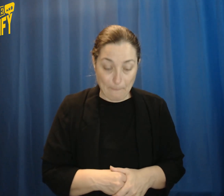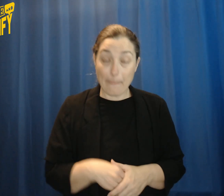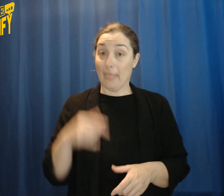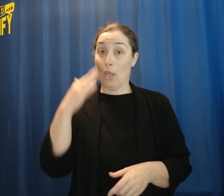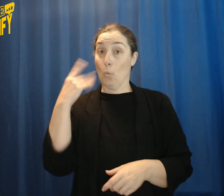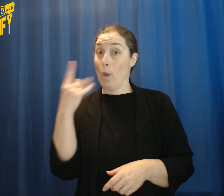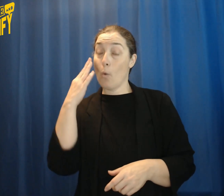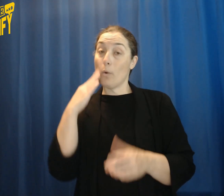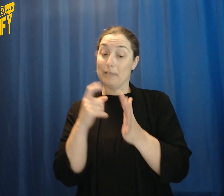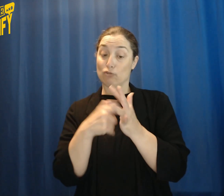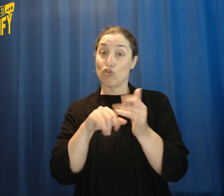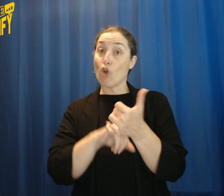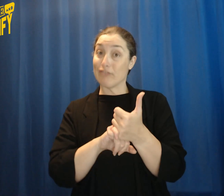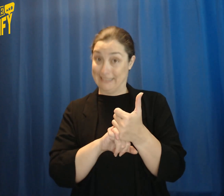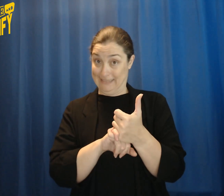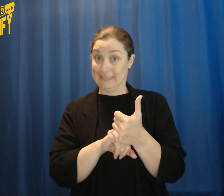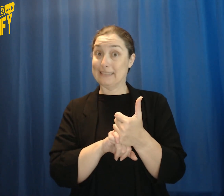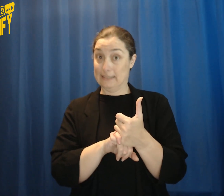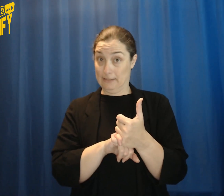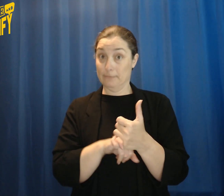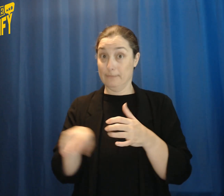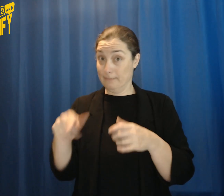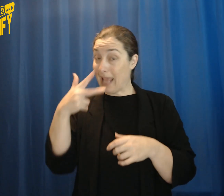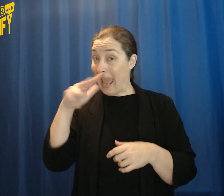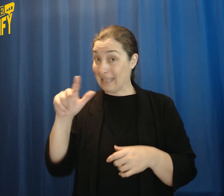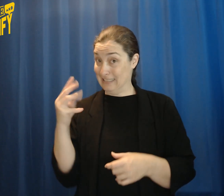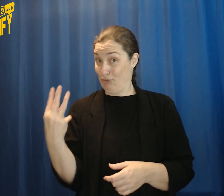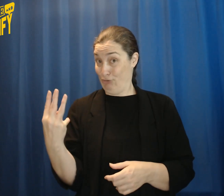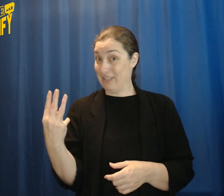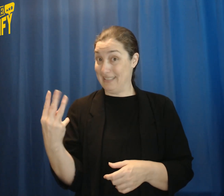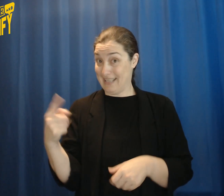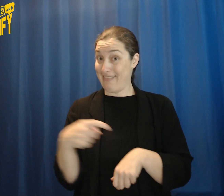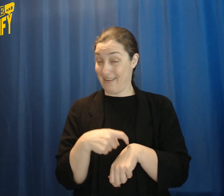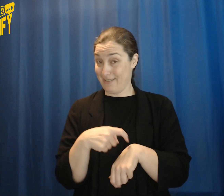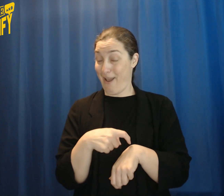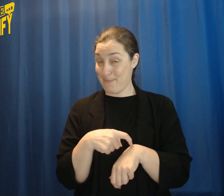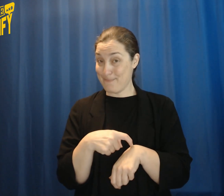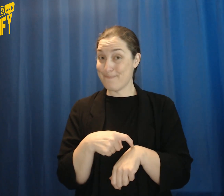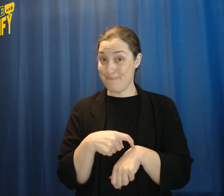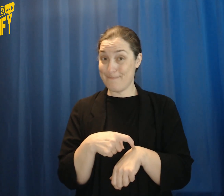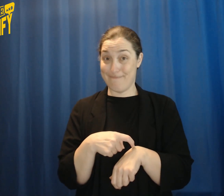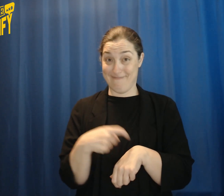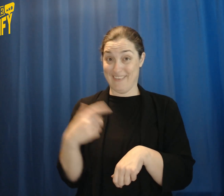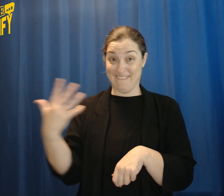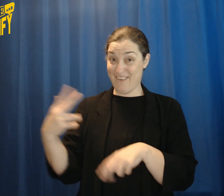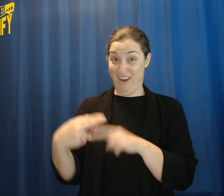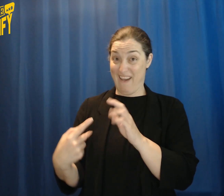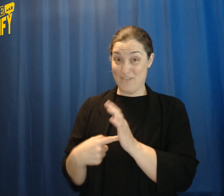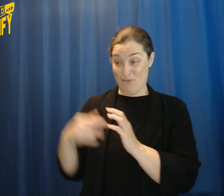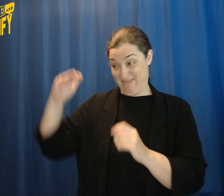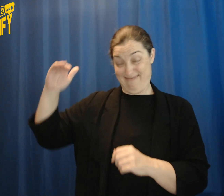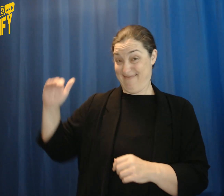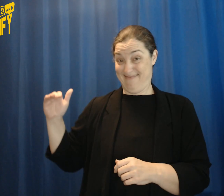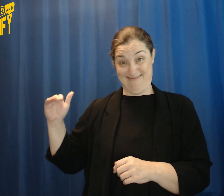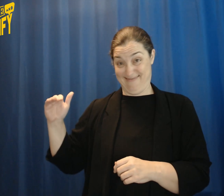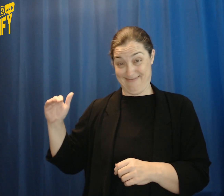under her wing. Doris was 83 at the time. She was 5 foot on a phone book. She was tiny, but